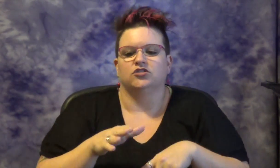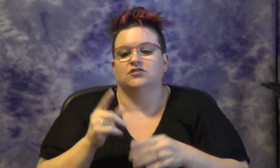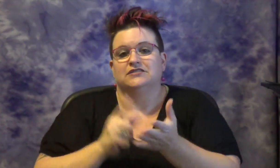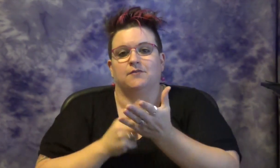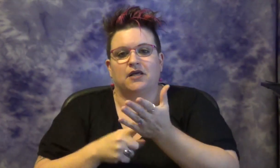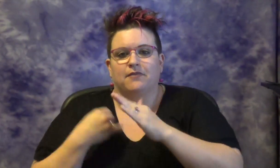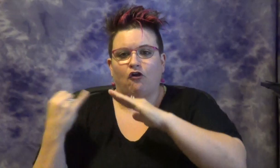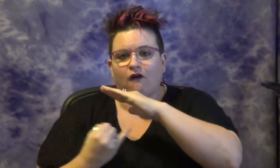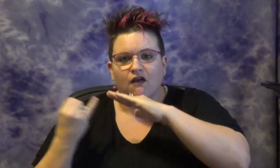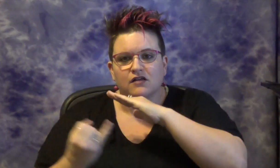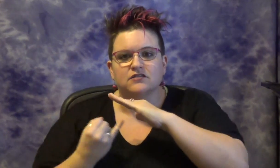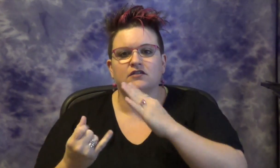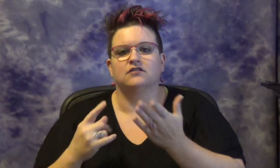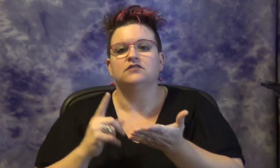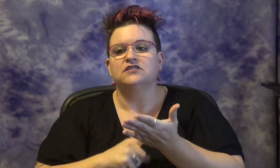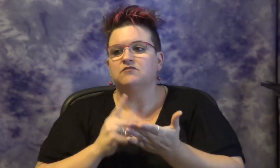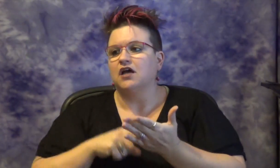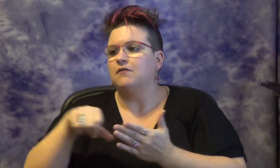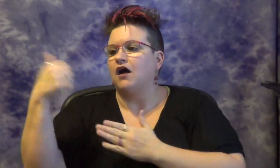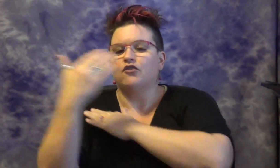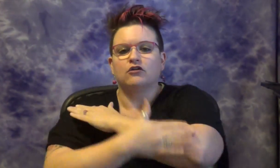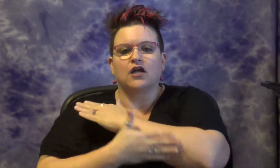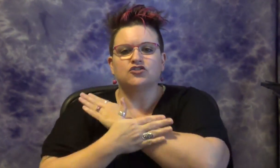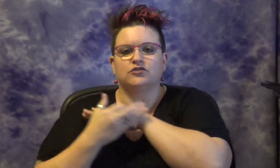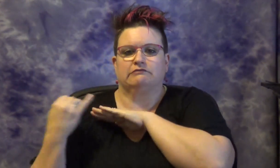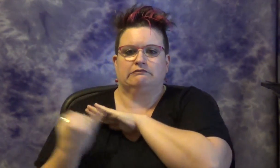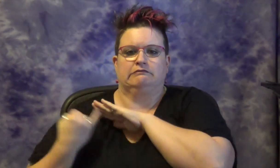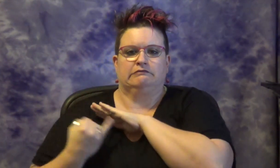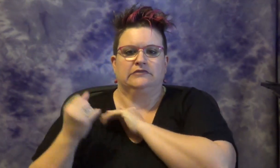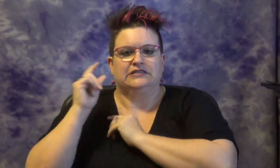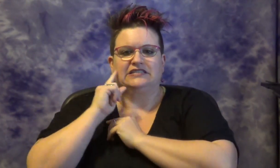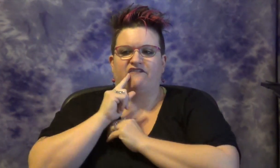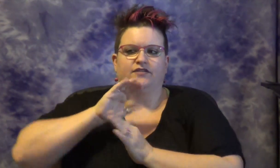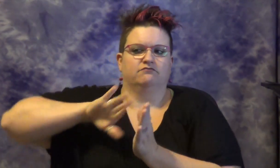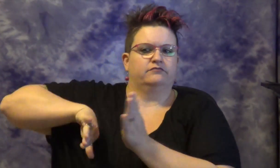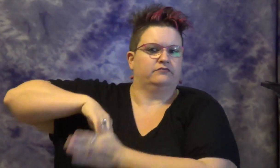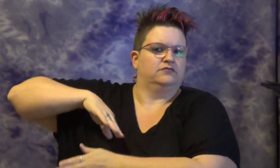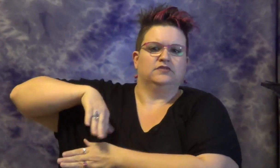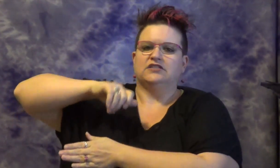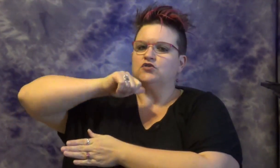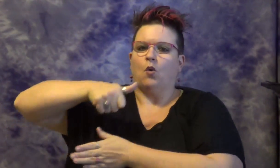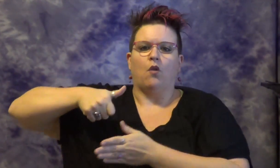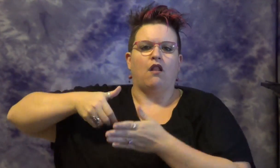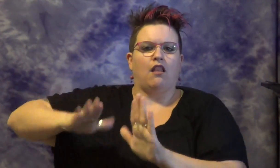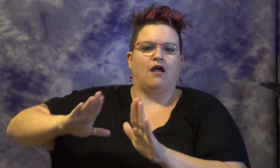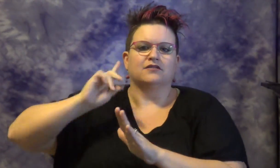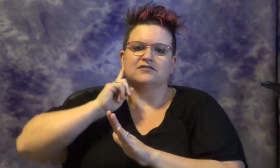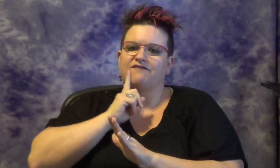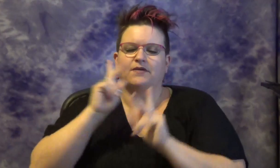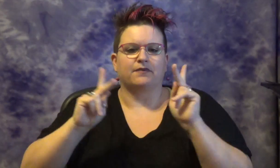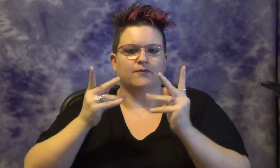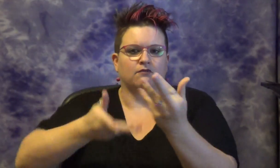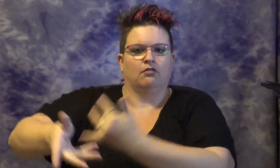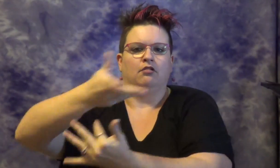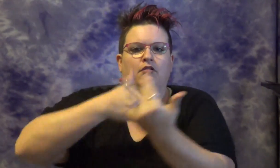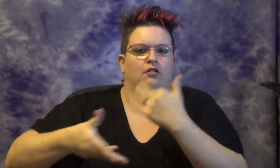been exposed to language. It does not mean that they are dumb by any way, but that they've just been maybe